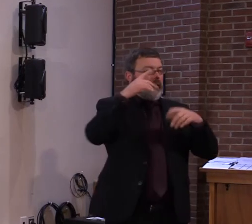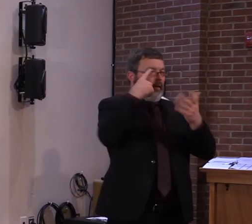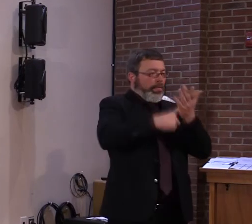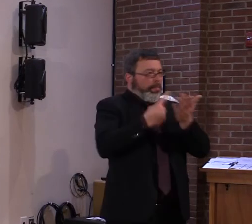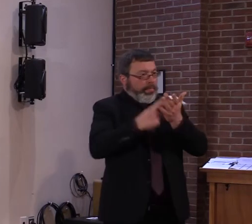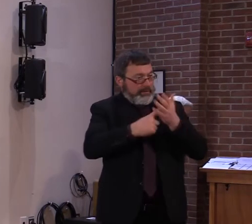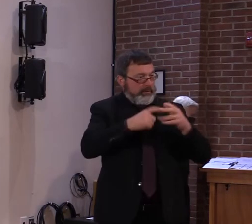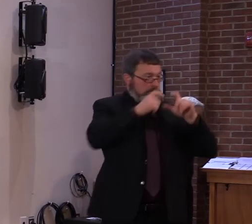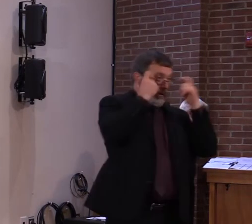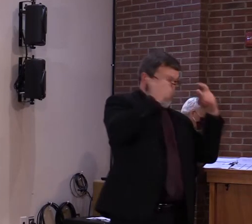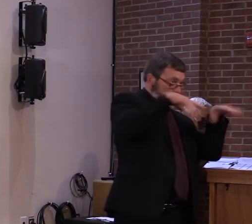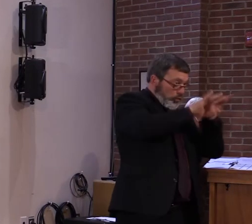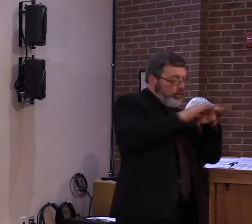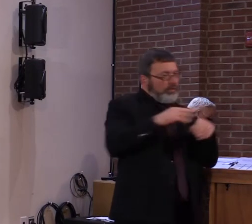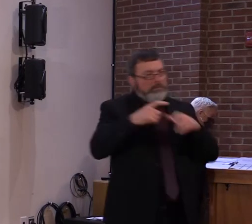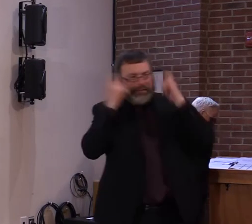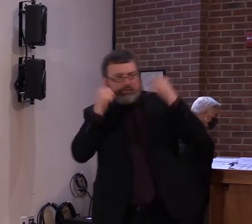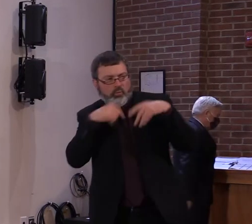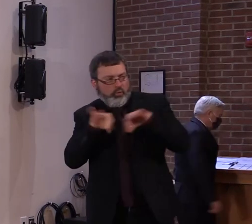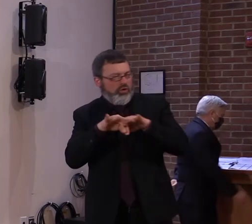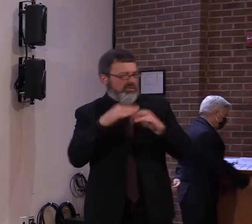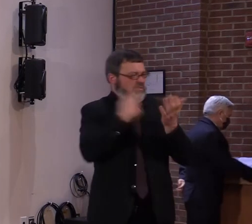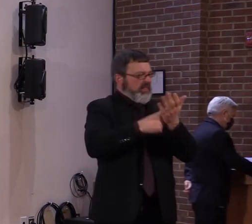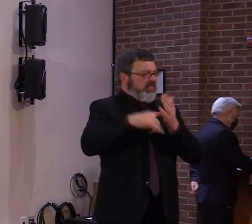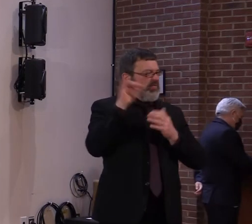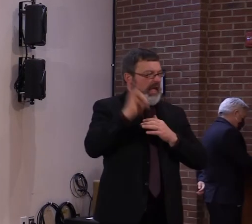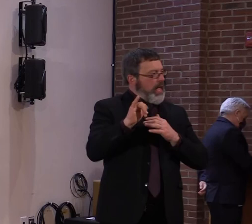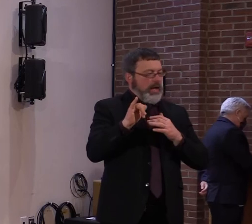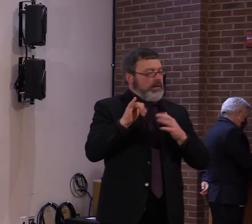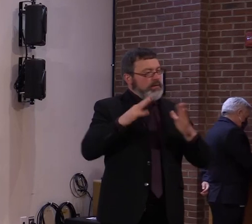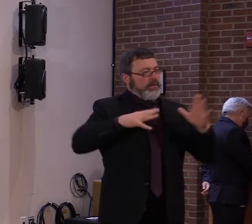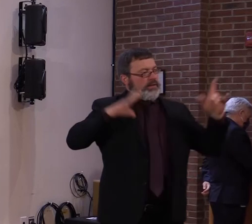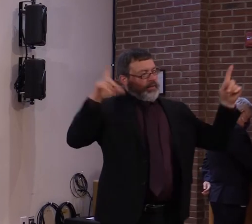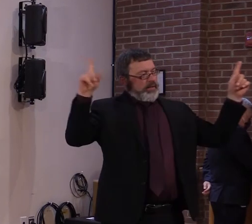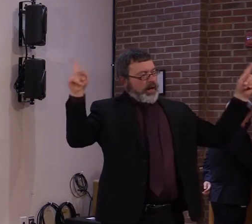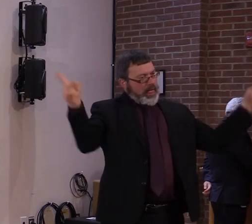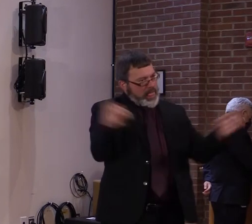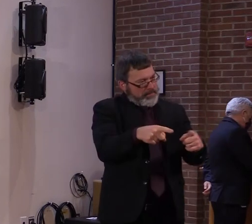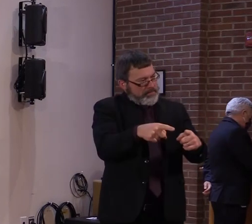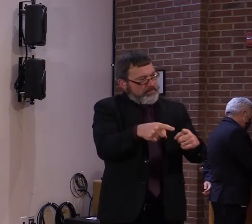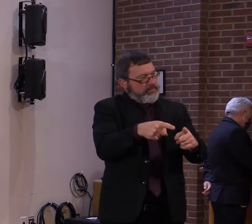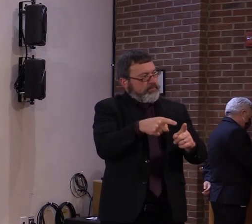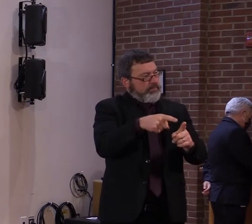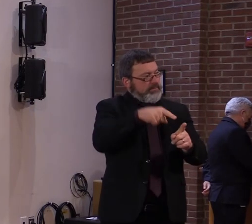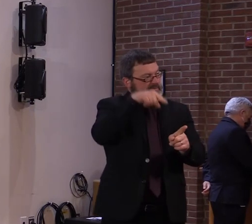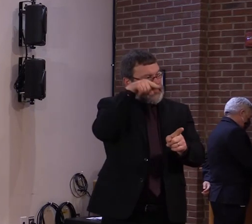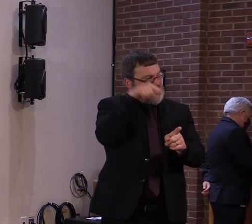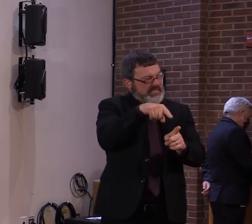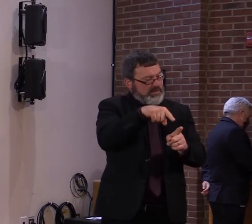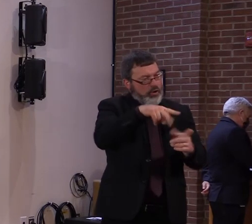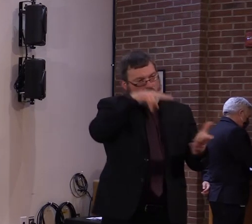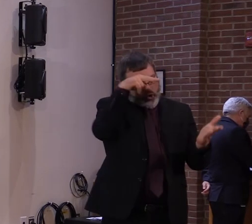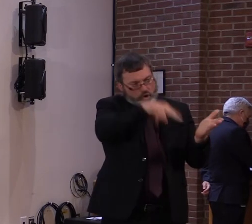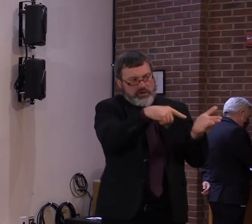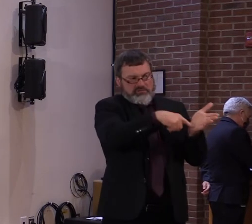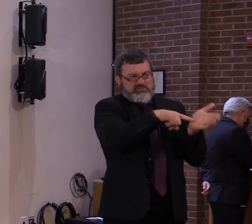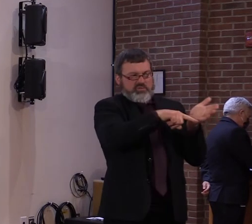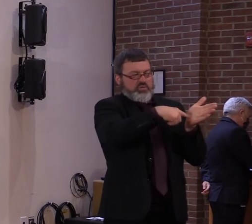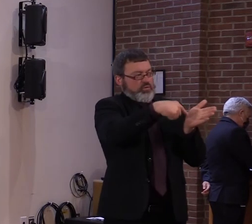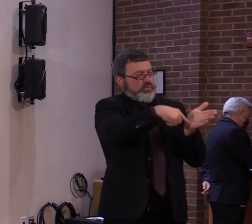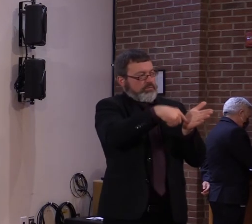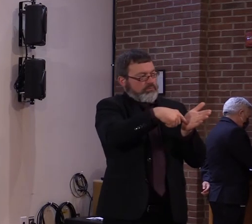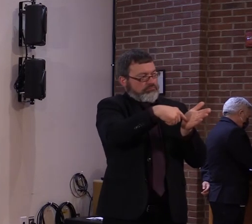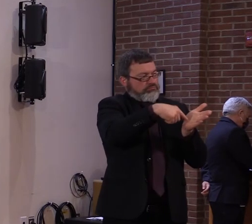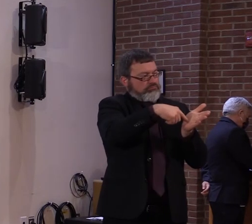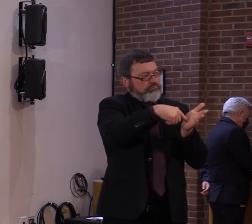be put under the microscope of scientific scrutiny, if you will. But she clearly states it